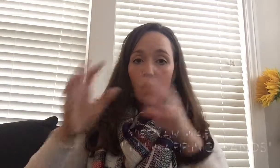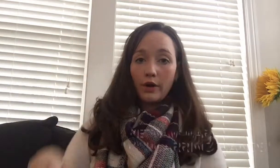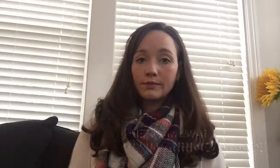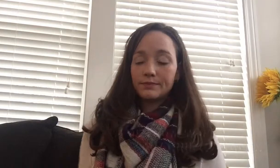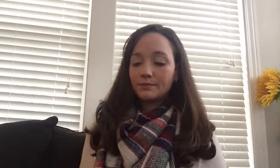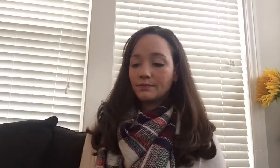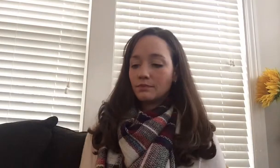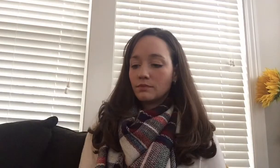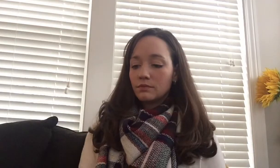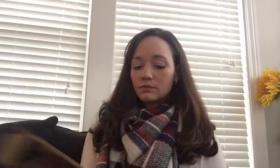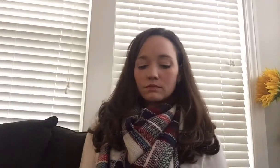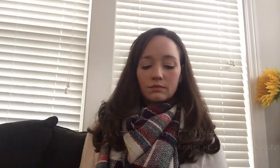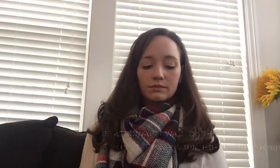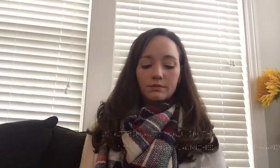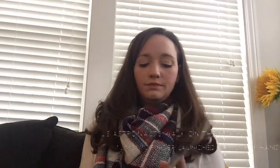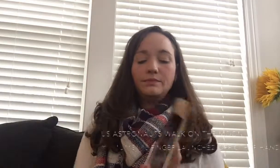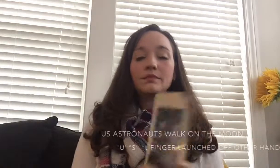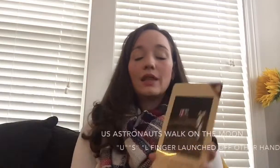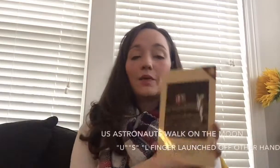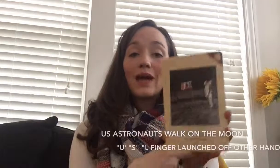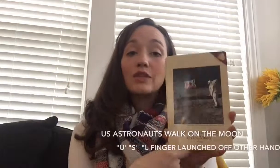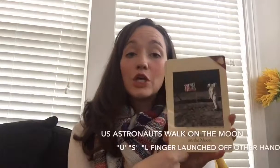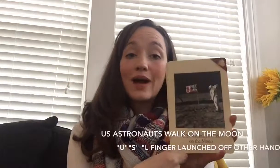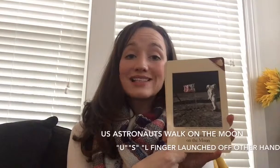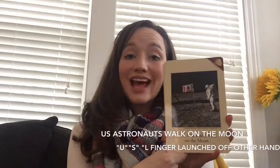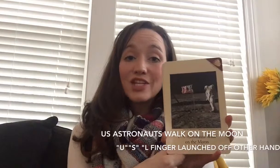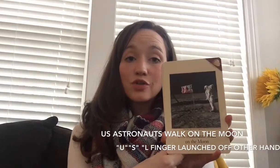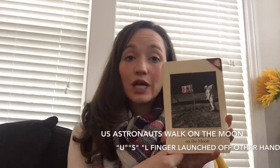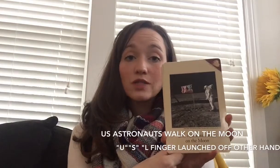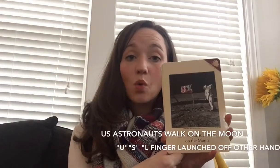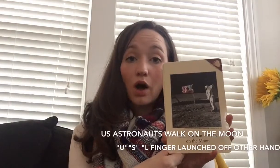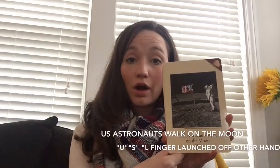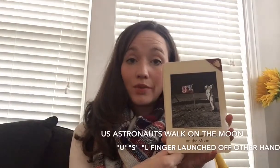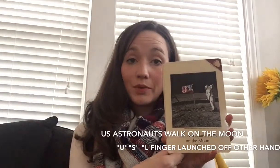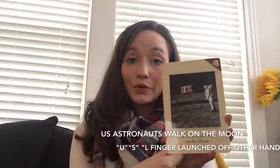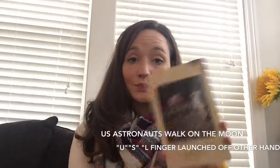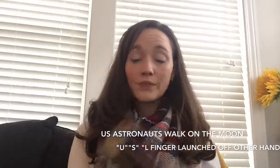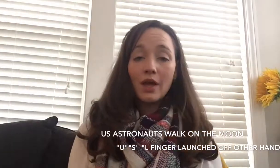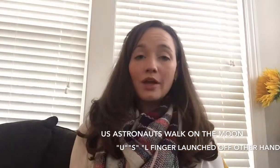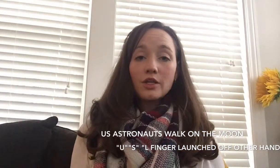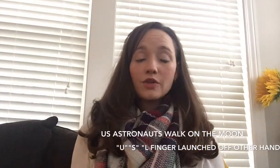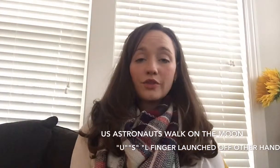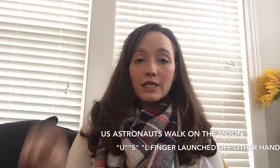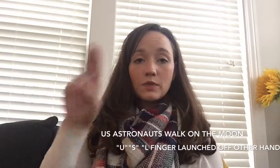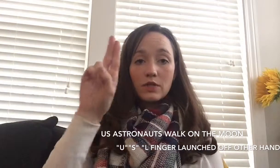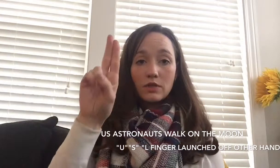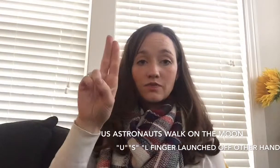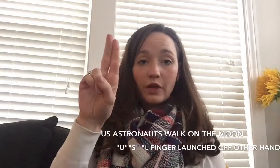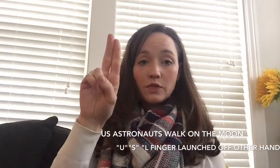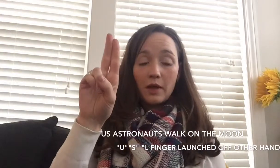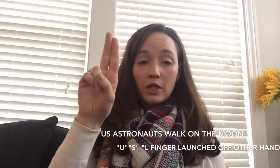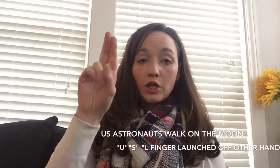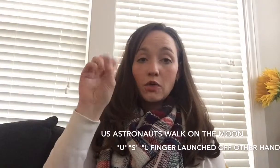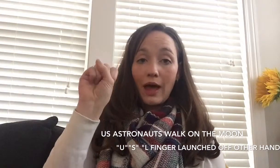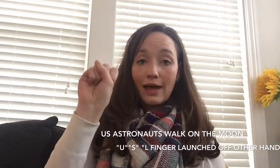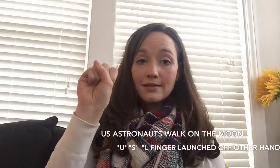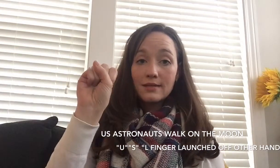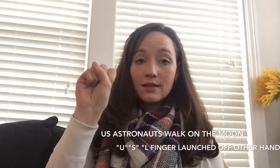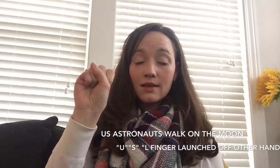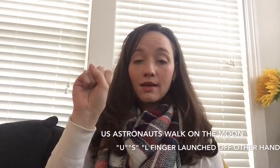War. And then we have U.S. astronauts walk on the moon. So for this we do fingerspell U.S.,